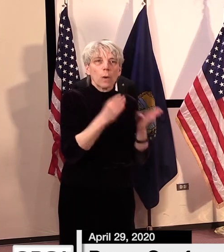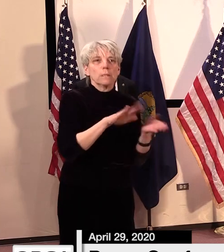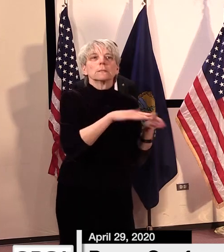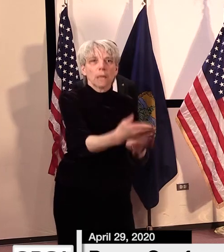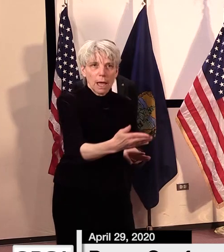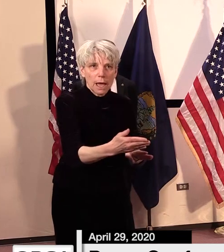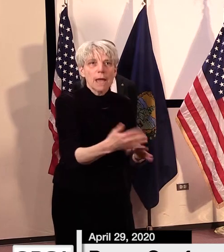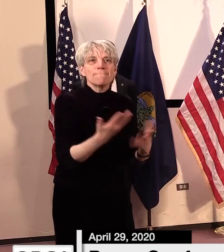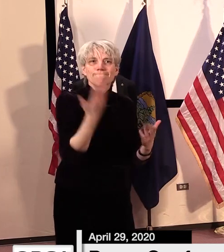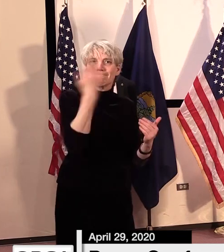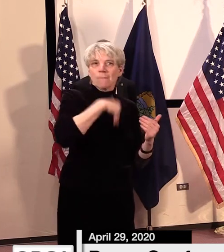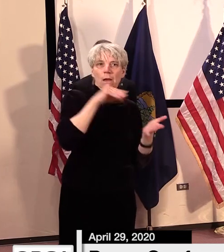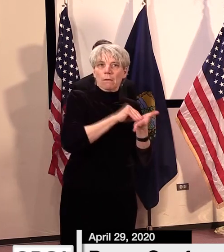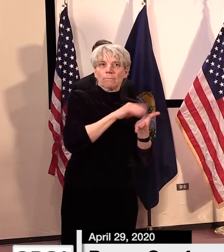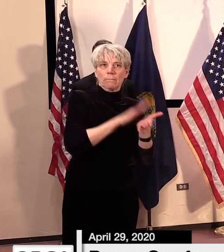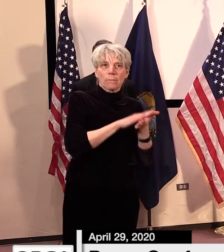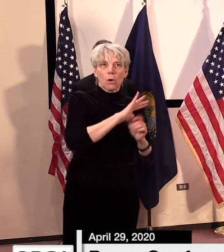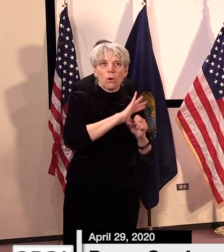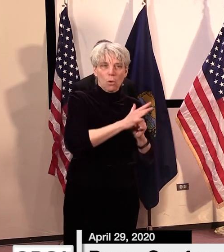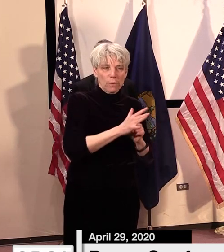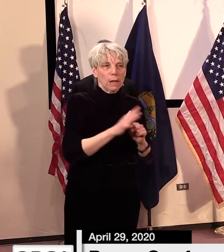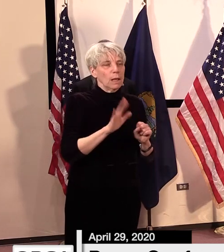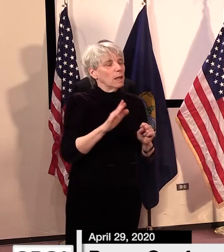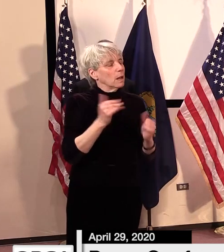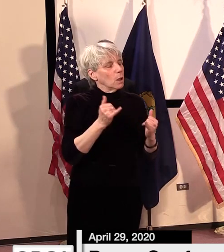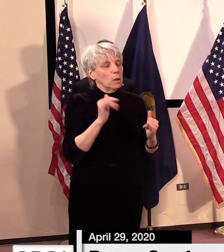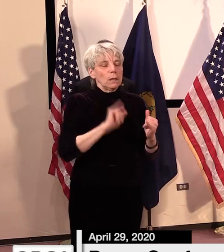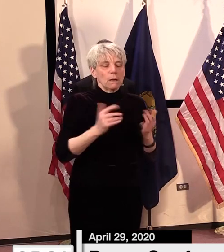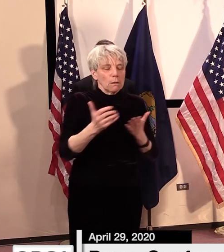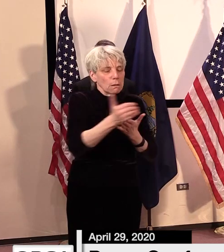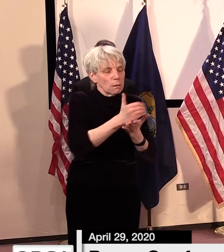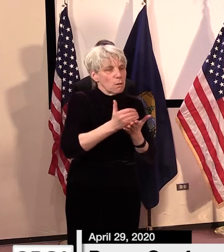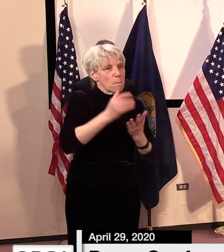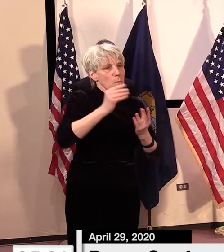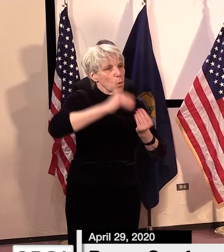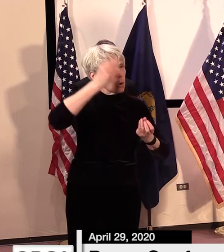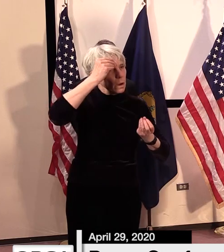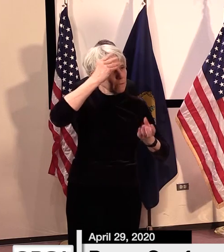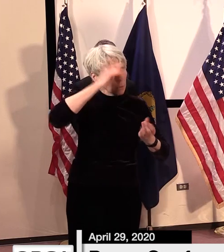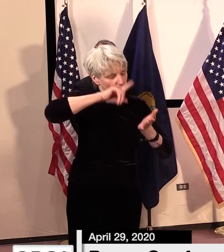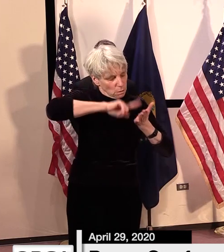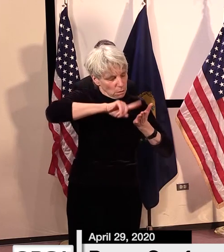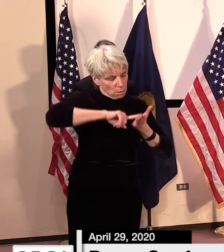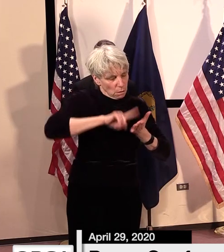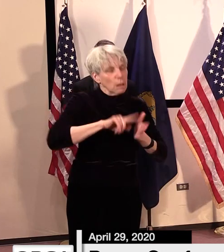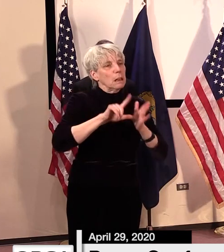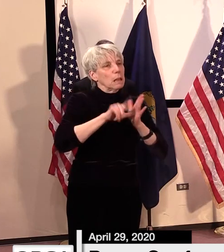kind of answer that would be more data-driven and science-based than I can give you off the cuff here.